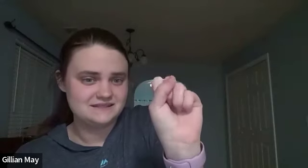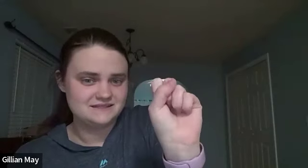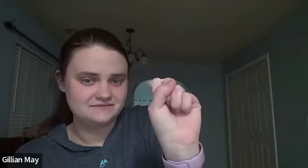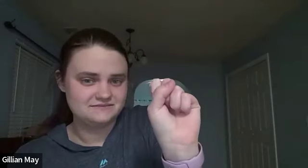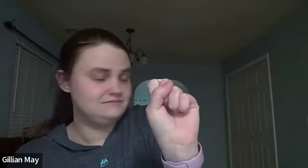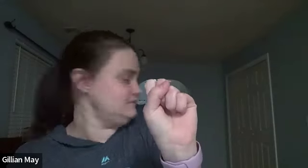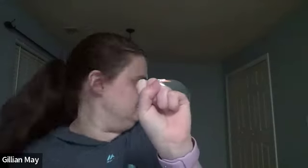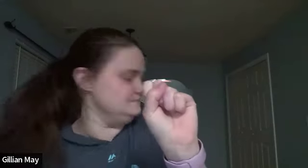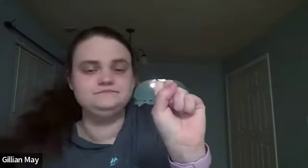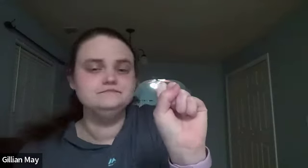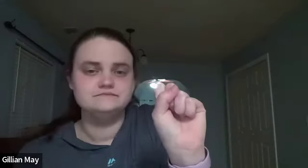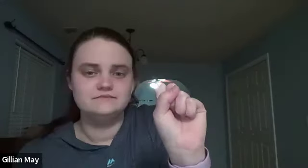S.